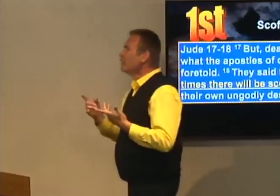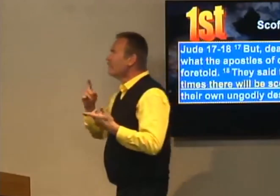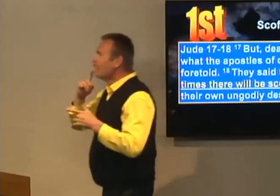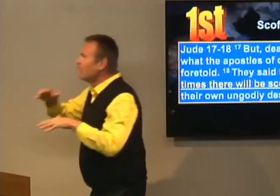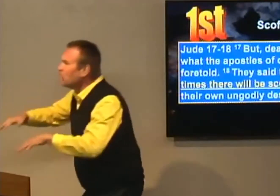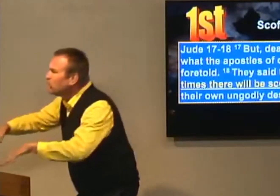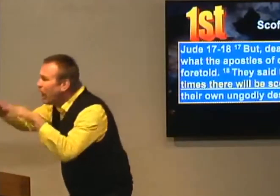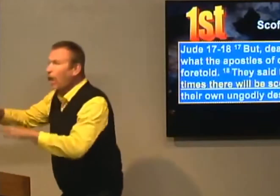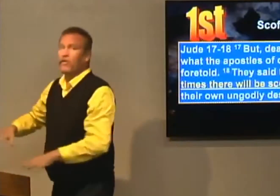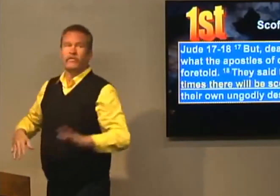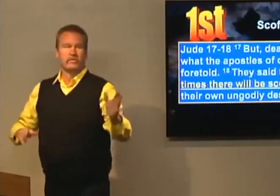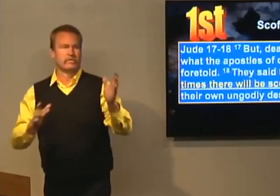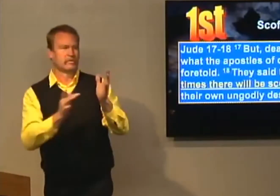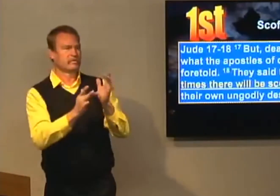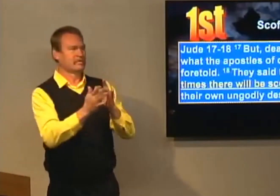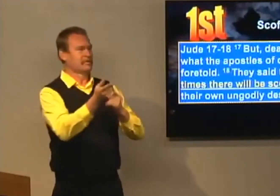no prediction of Christ coming.